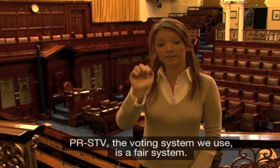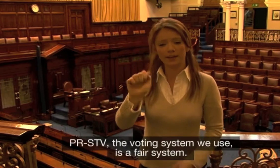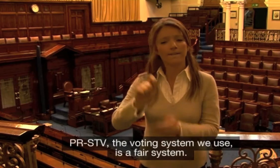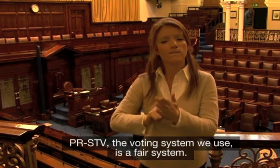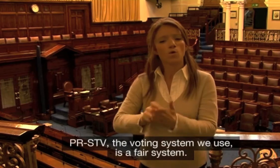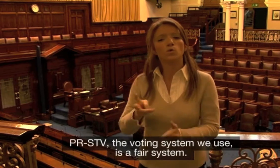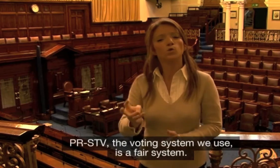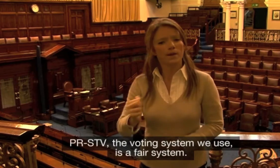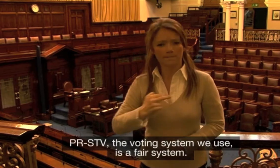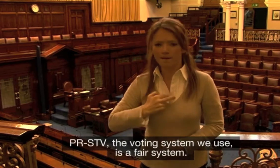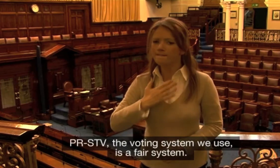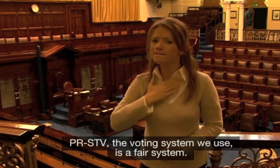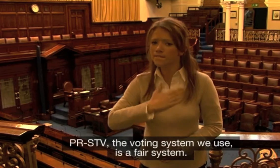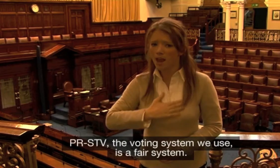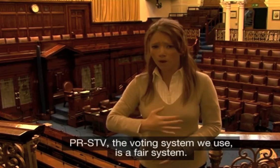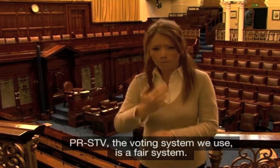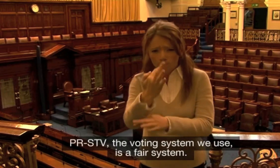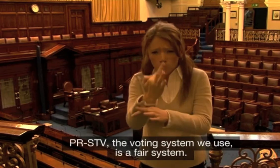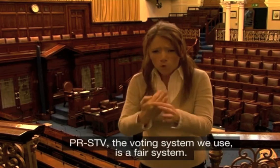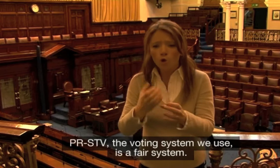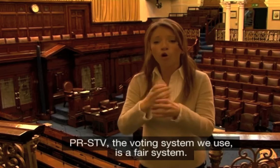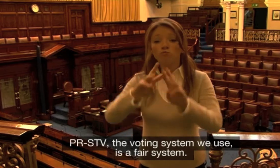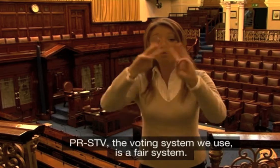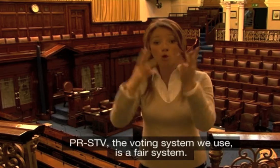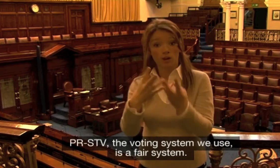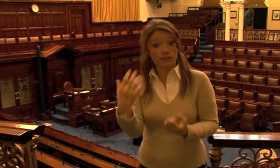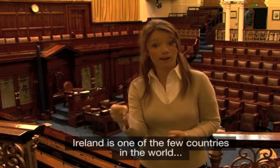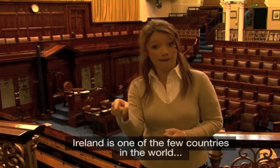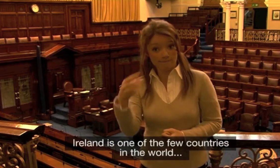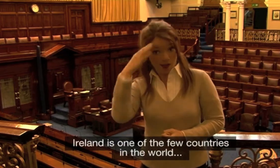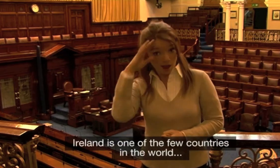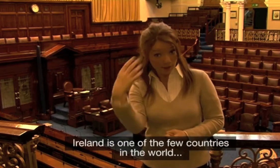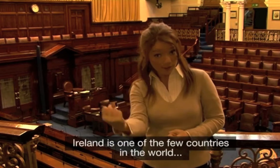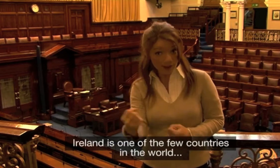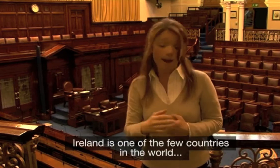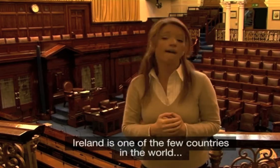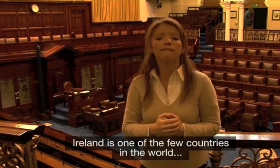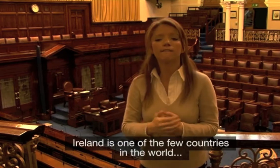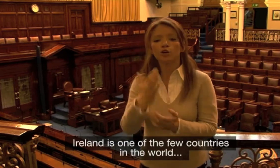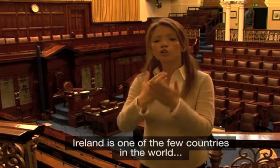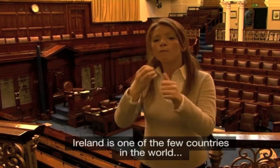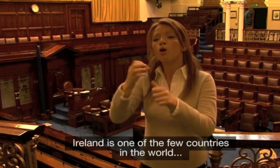PRSTV. The voting system we use is a fair system. Ireland is one of the few countries in the world that uses